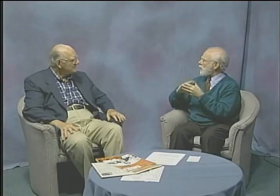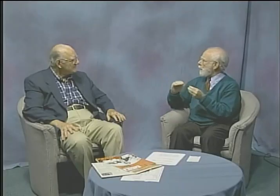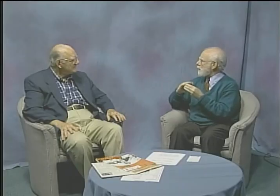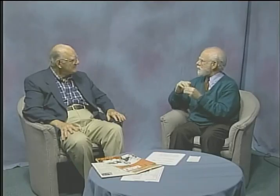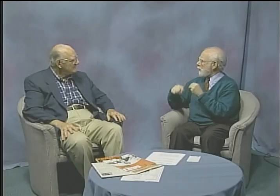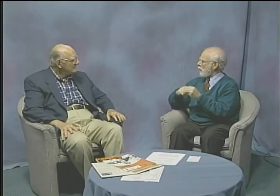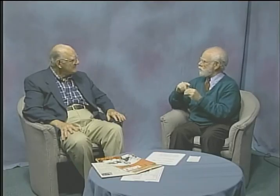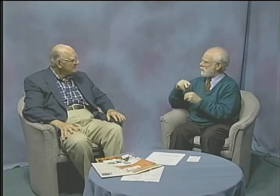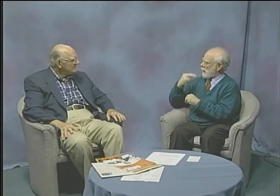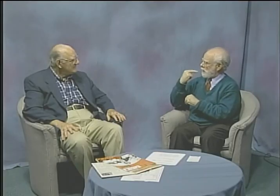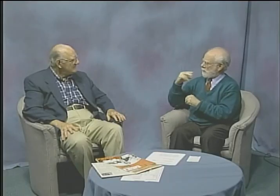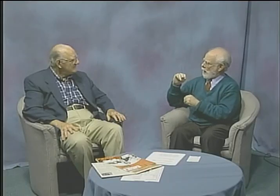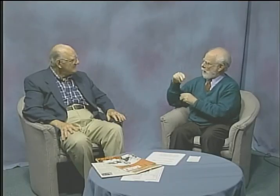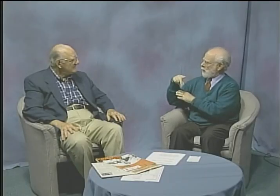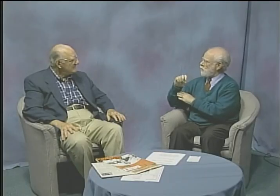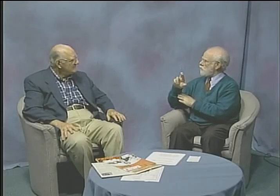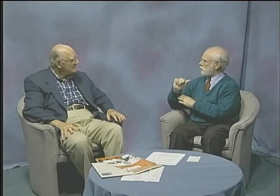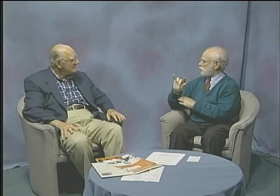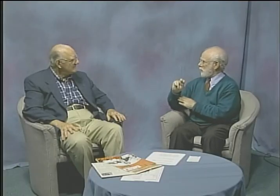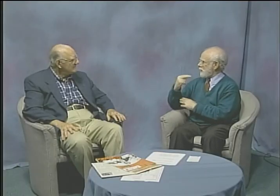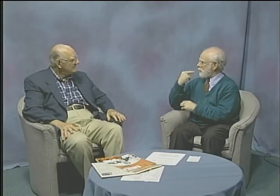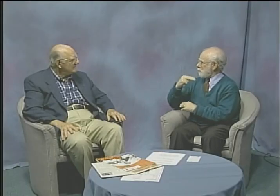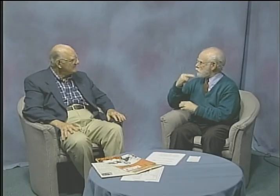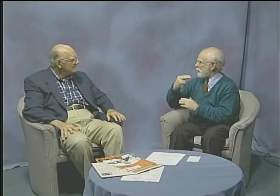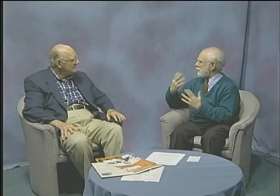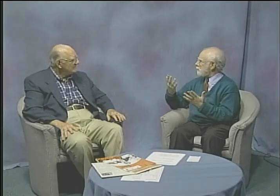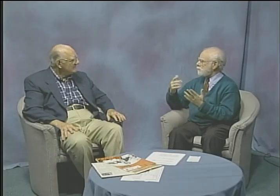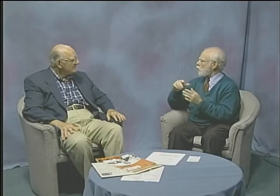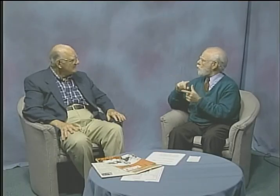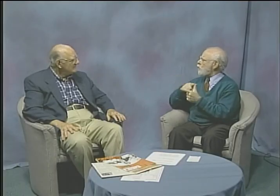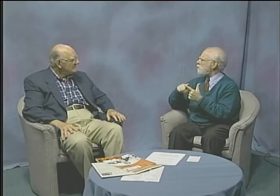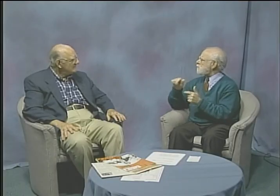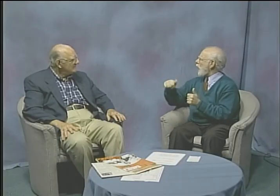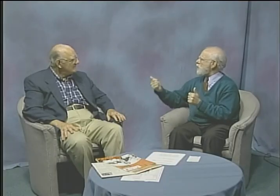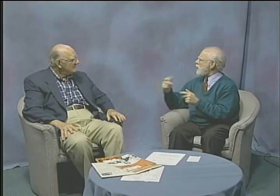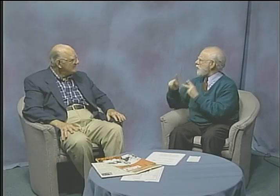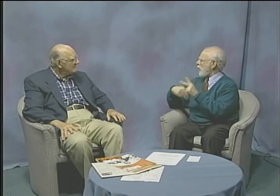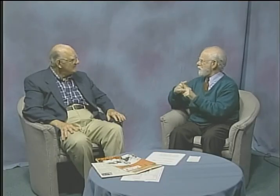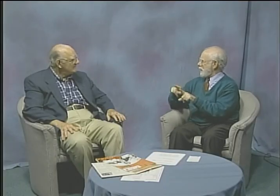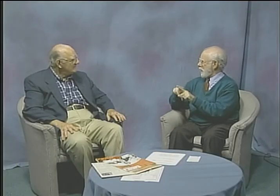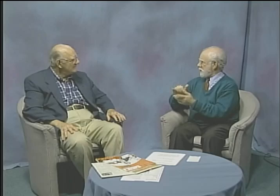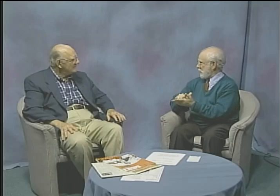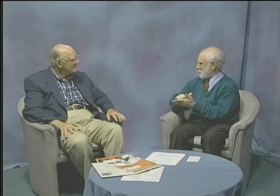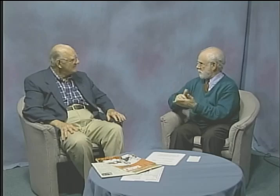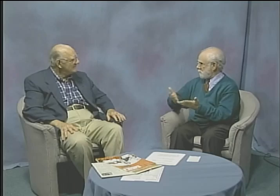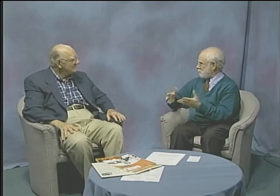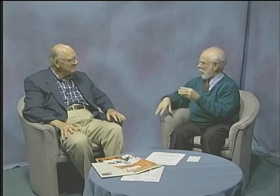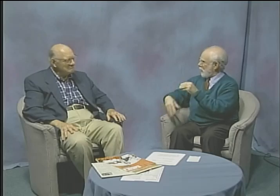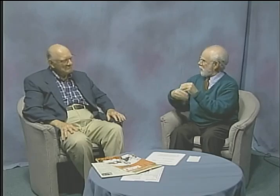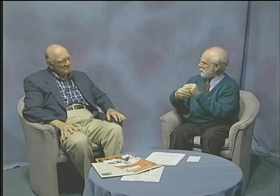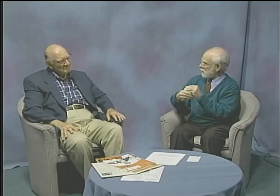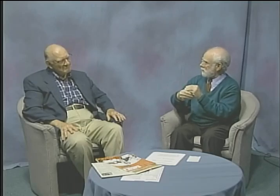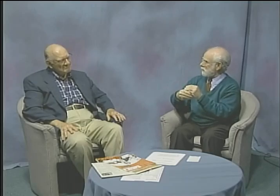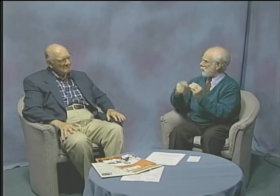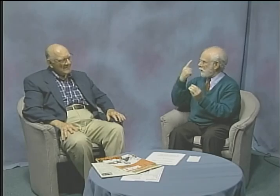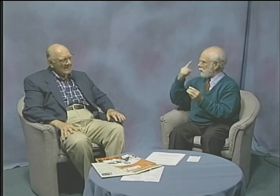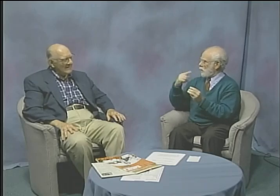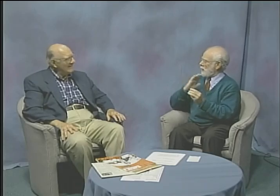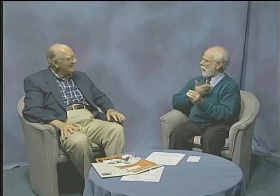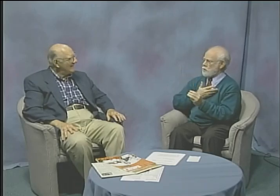Do you have more to add about Operation Lipread? Or other kinds of experiences like that to